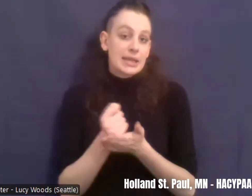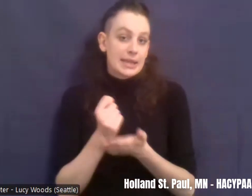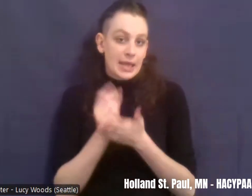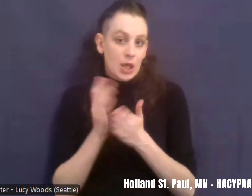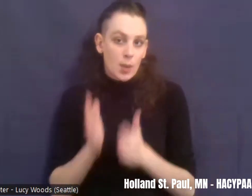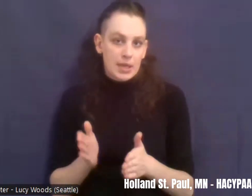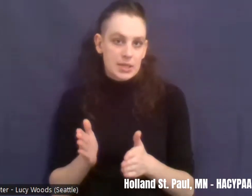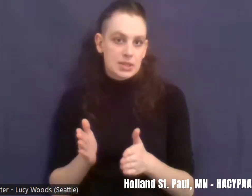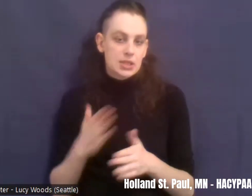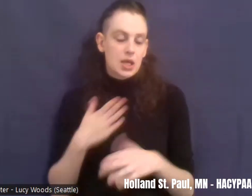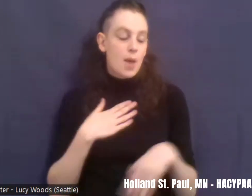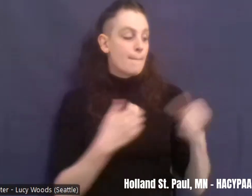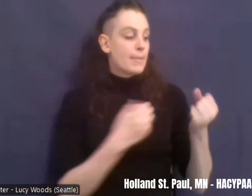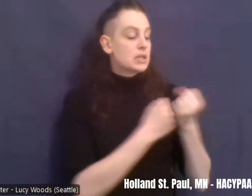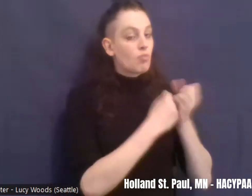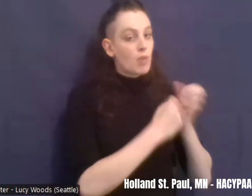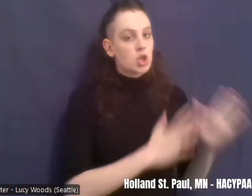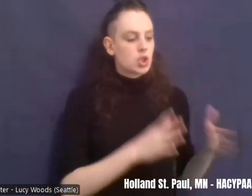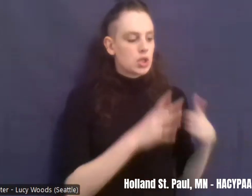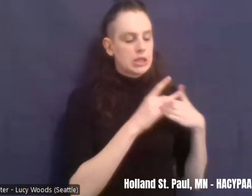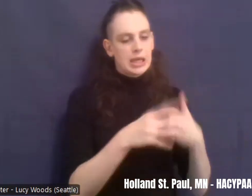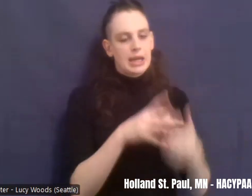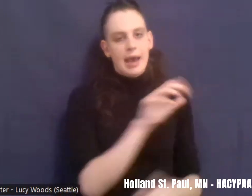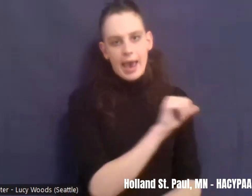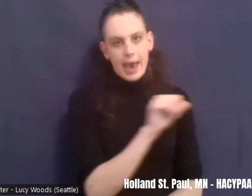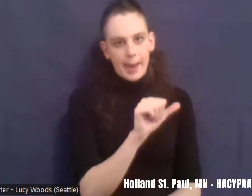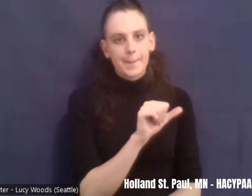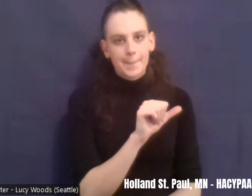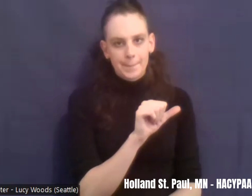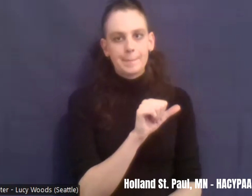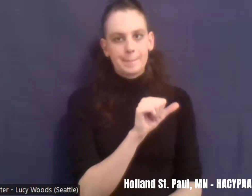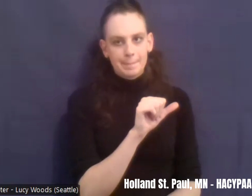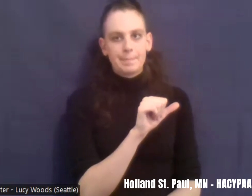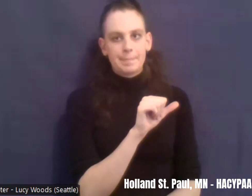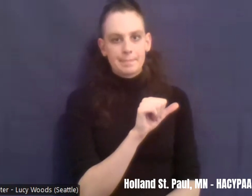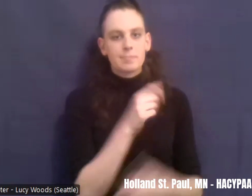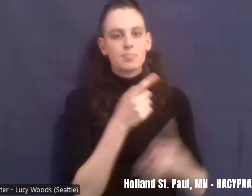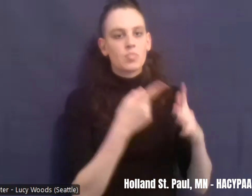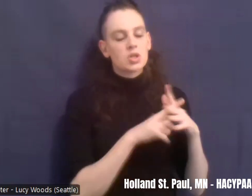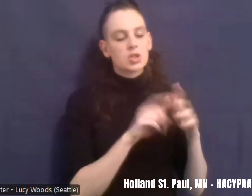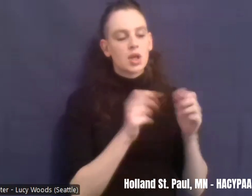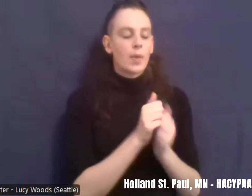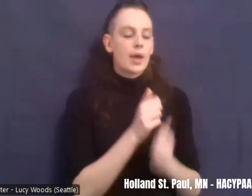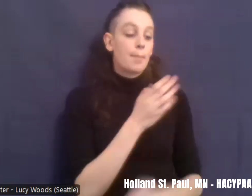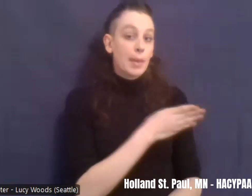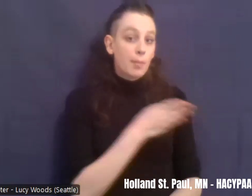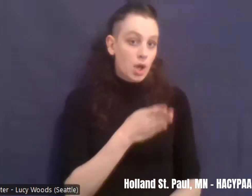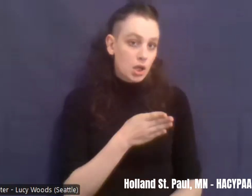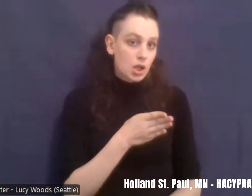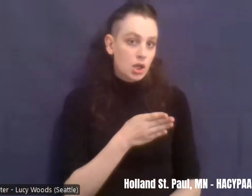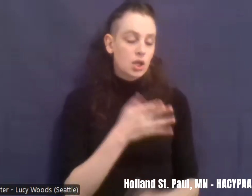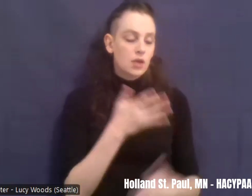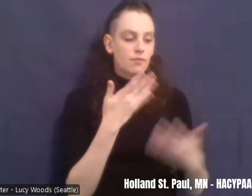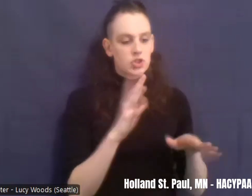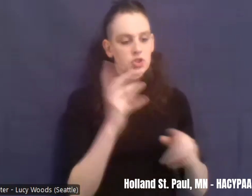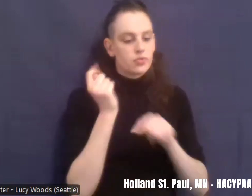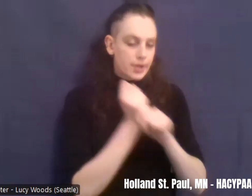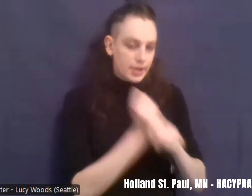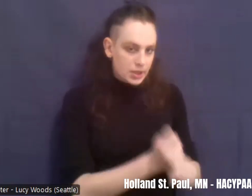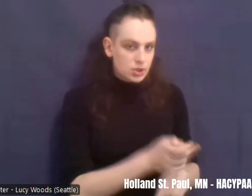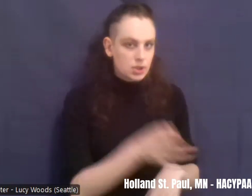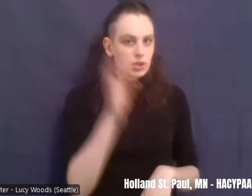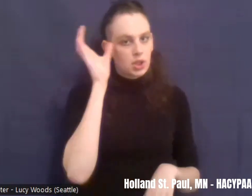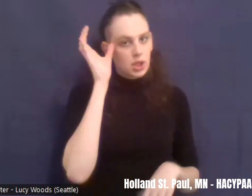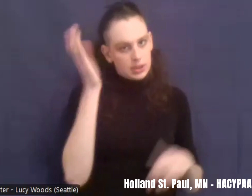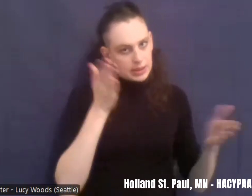to Alcoholics Anonymous, and we do Alcoholics Anonymous. We started off with like going through the book together, then we did the traditions, concepts of world